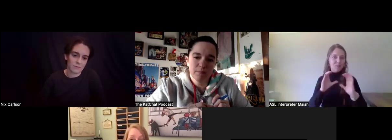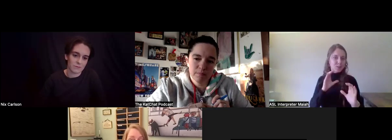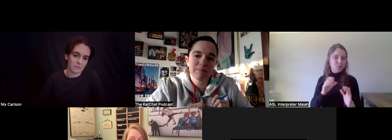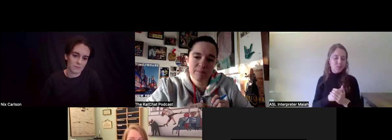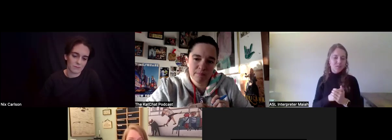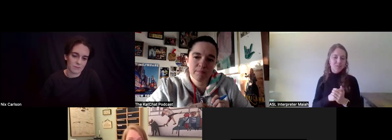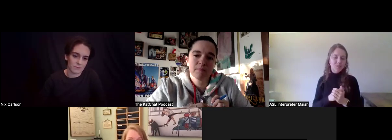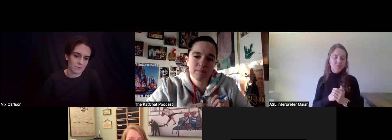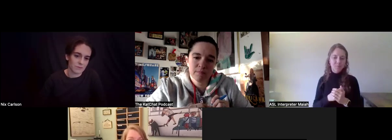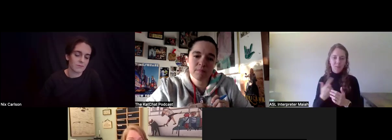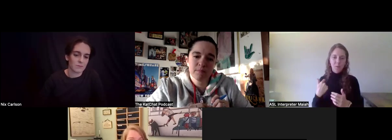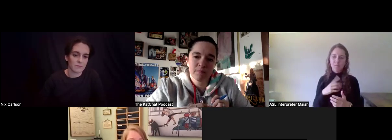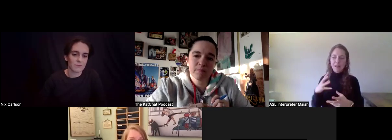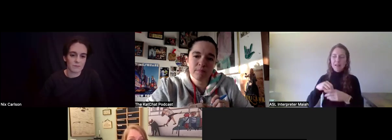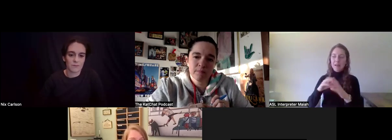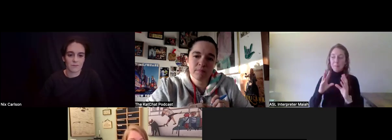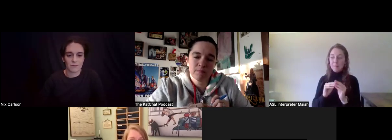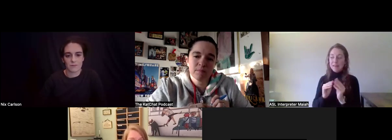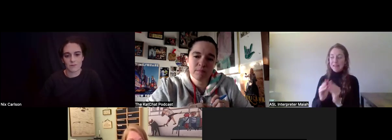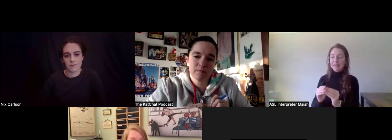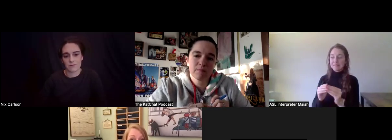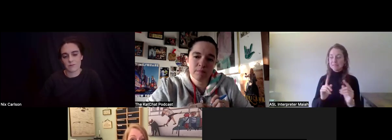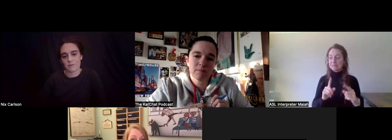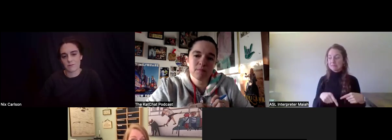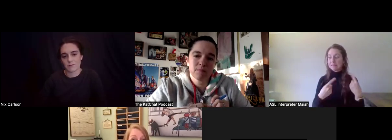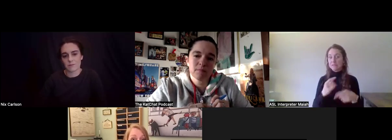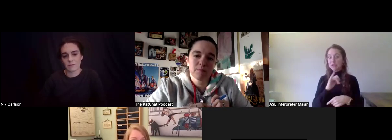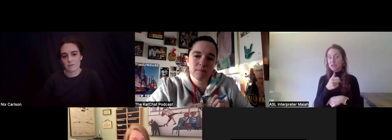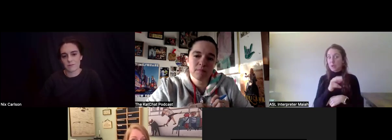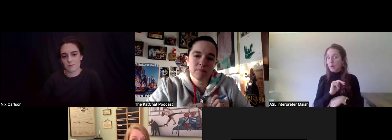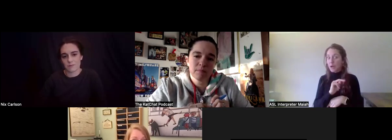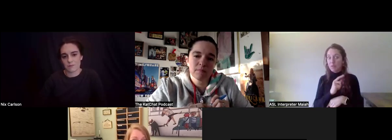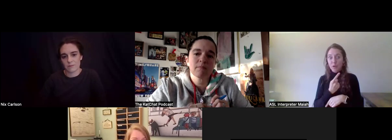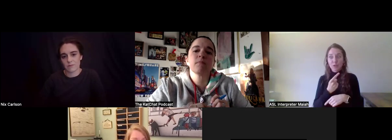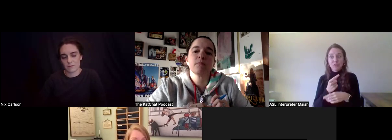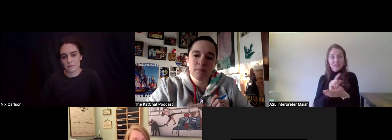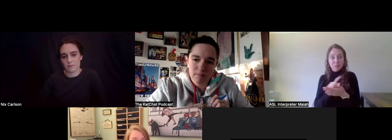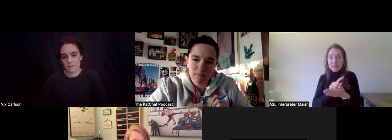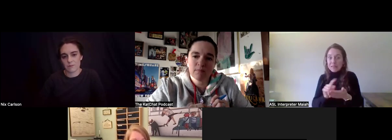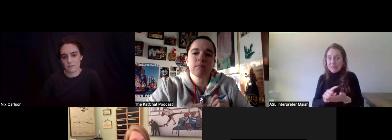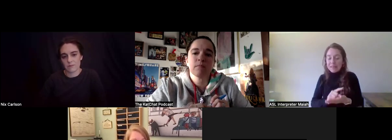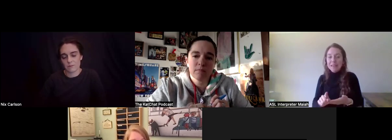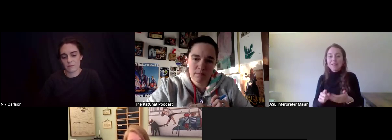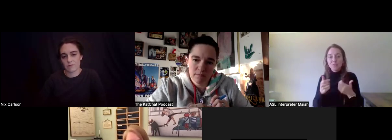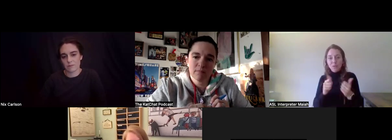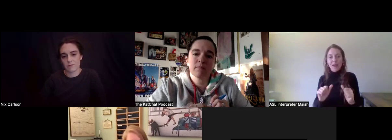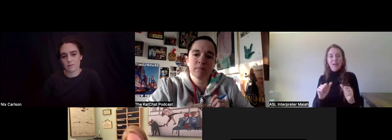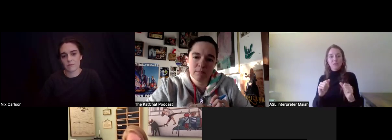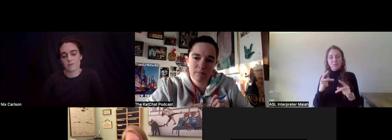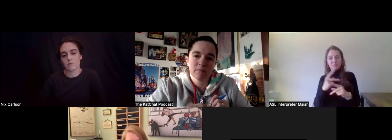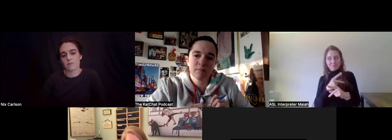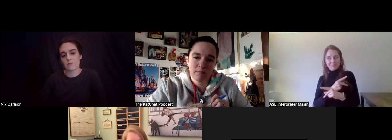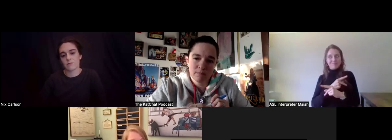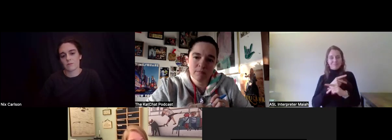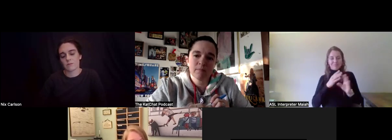in meetings since the beginning of the year, regularly, weekly, to tackle all of this stuff, and we'll stay in